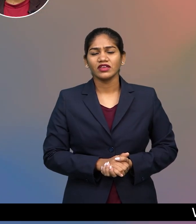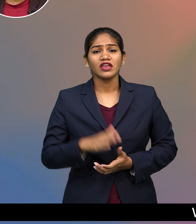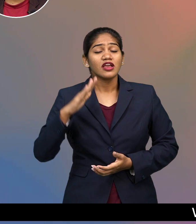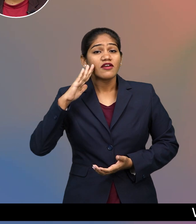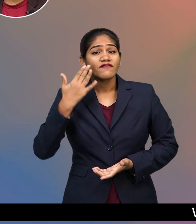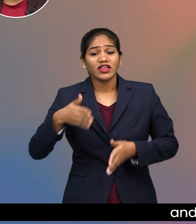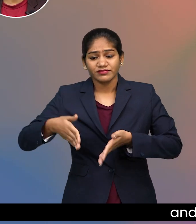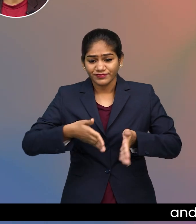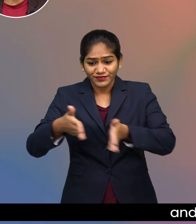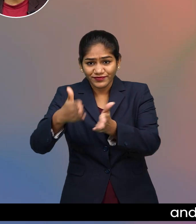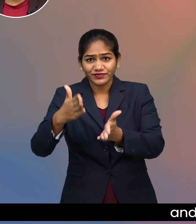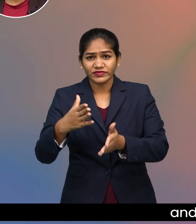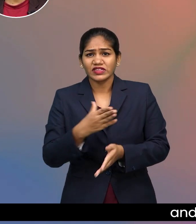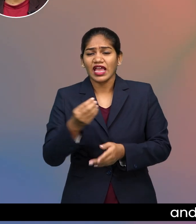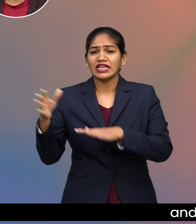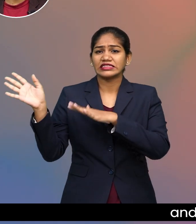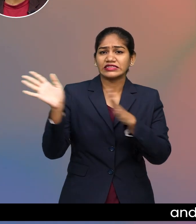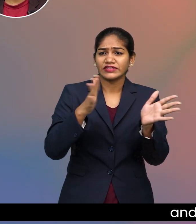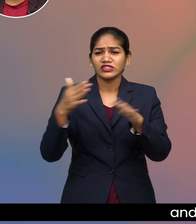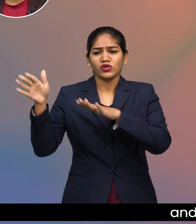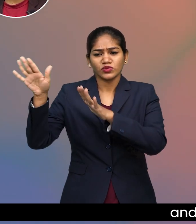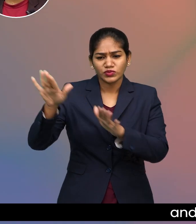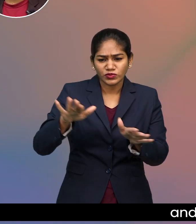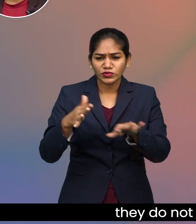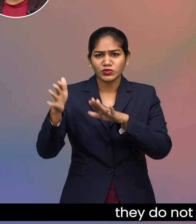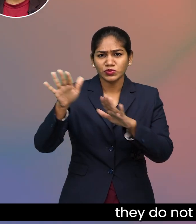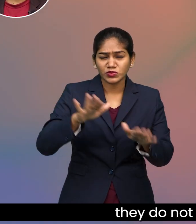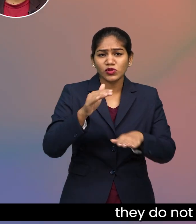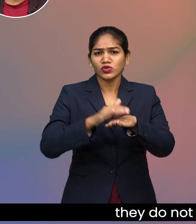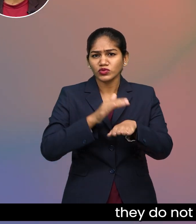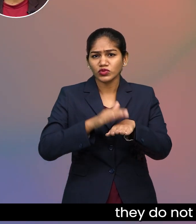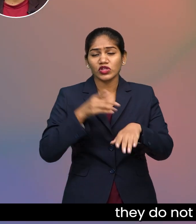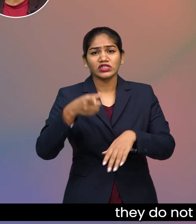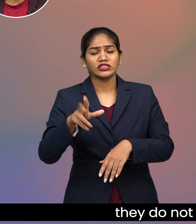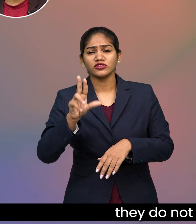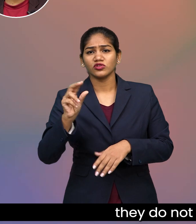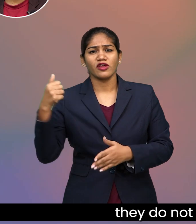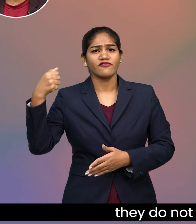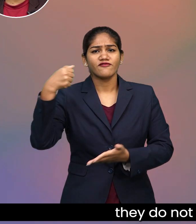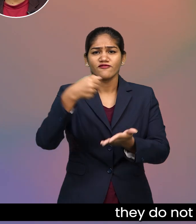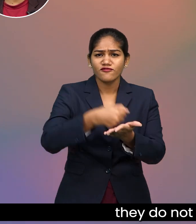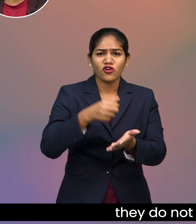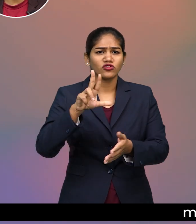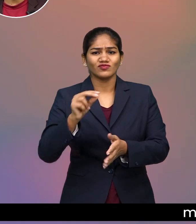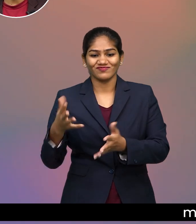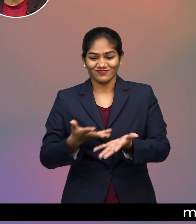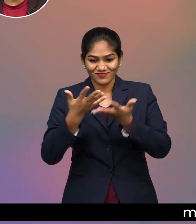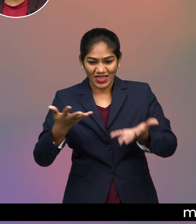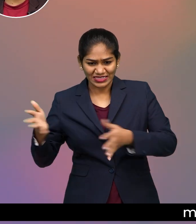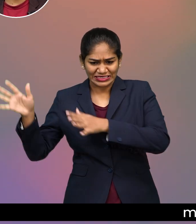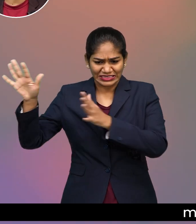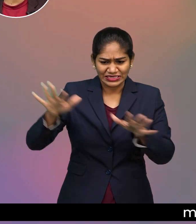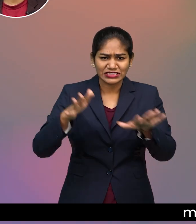When the rivers and winds slow down, they do not have the force to carry the